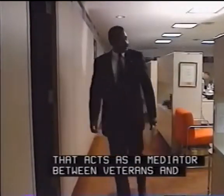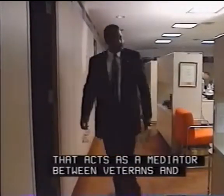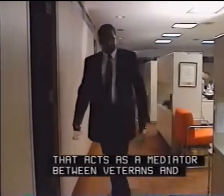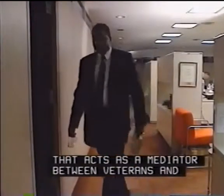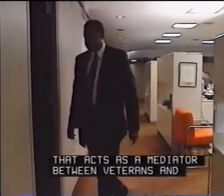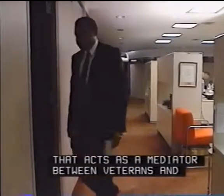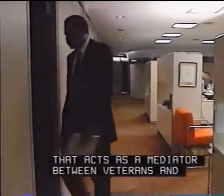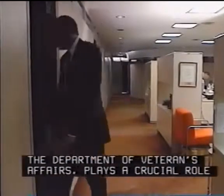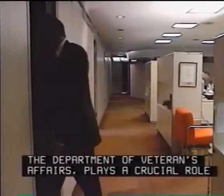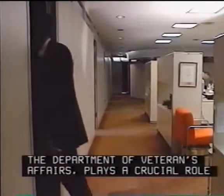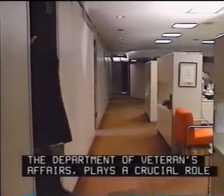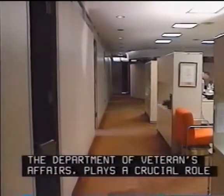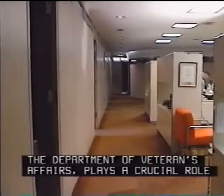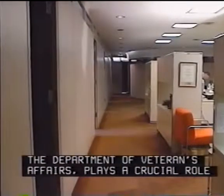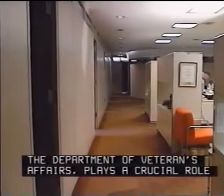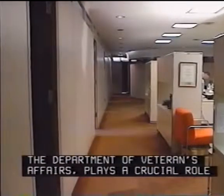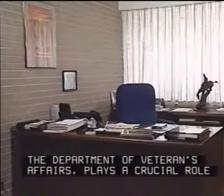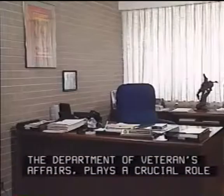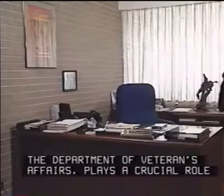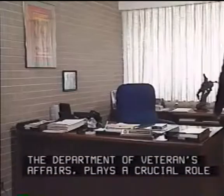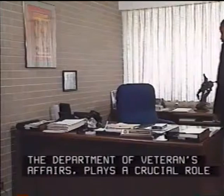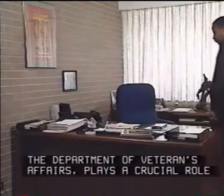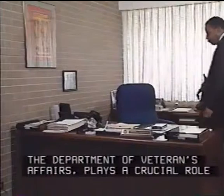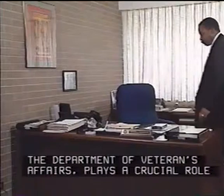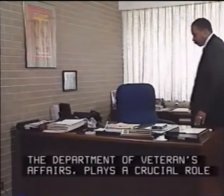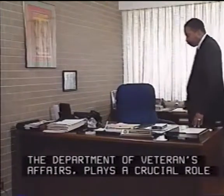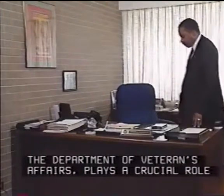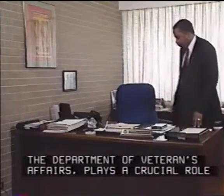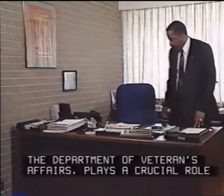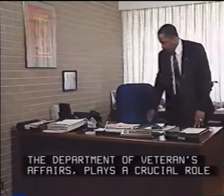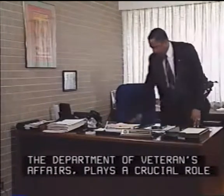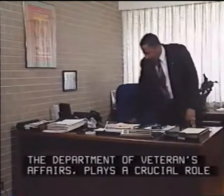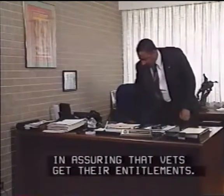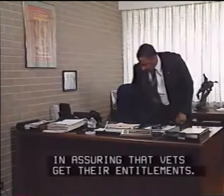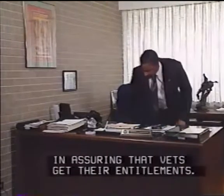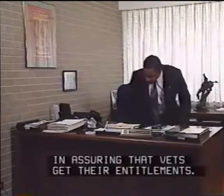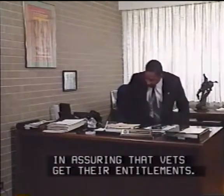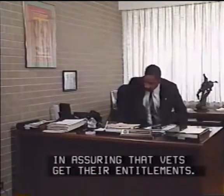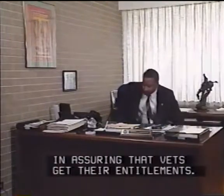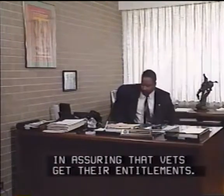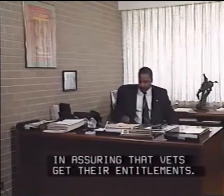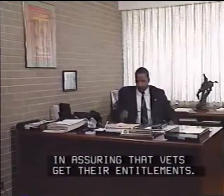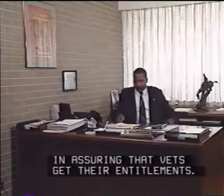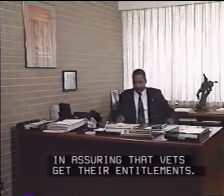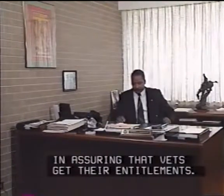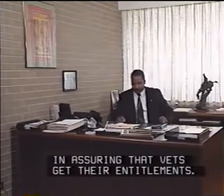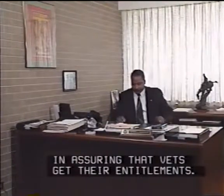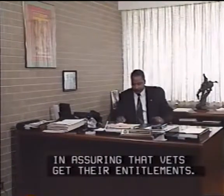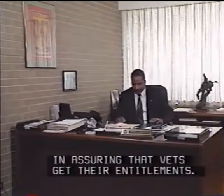veterans and the Department of Veterans Affairs, plays a crucial role in assuring that vets get their entitlements.